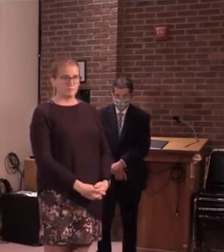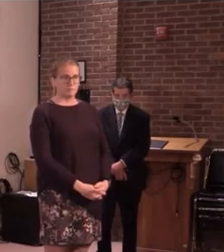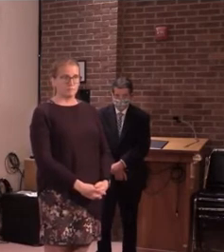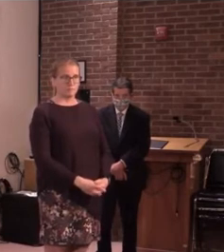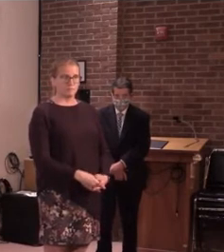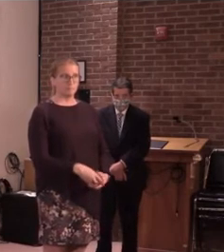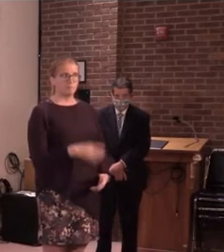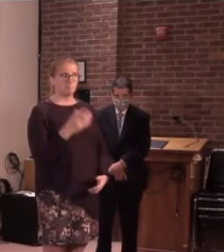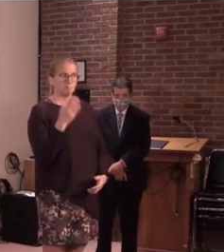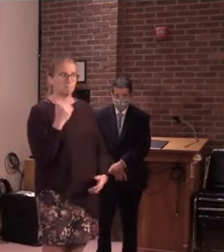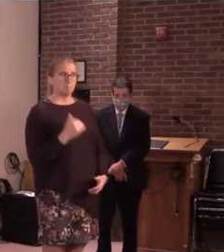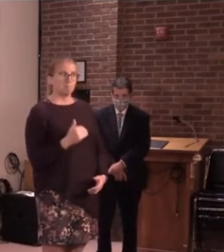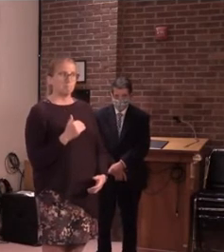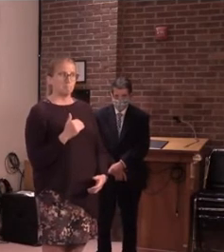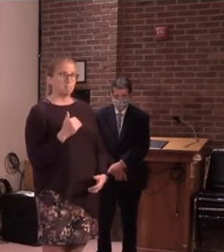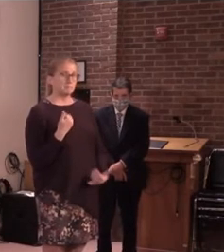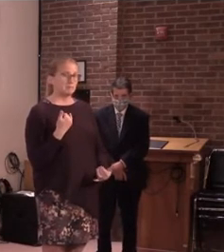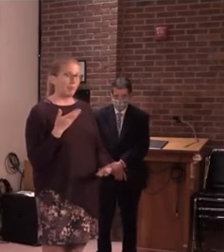Pete Hirschfeld, VPR.